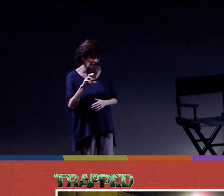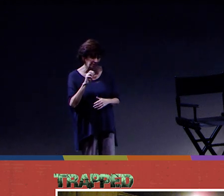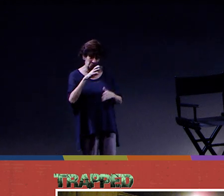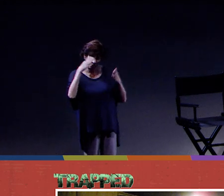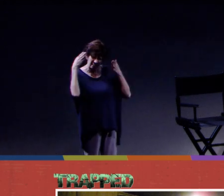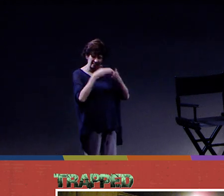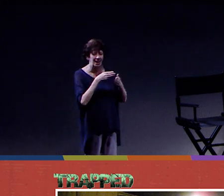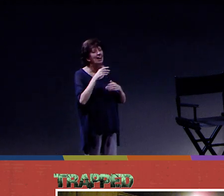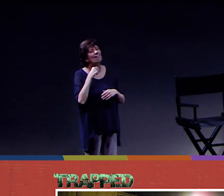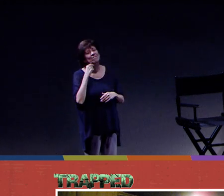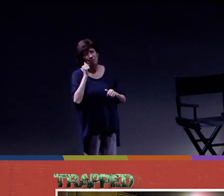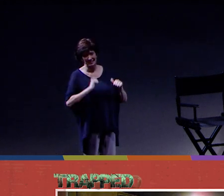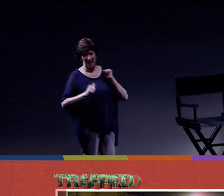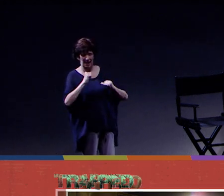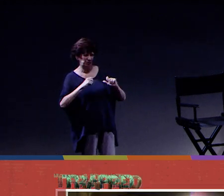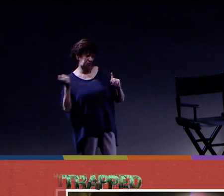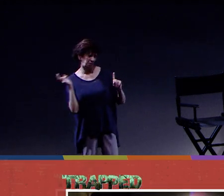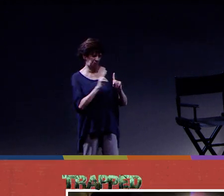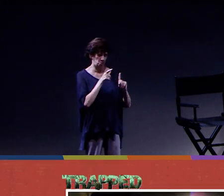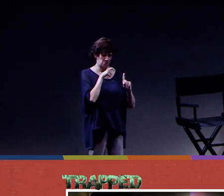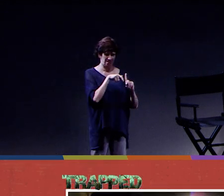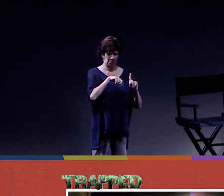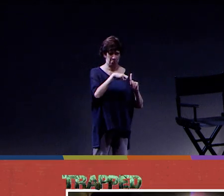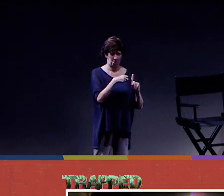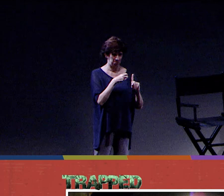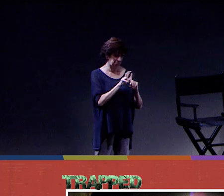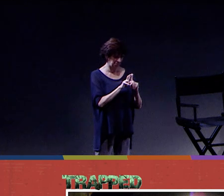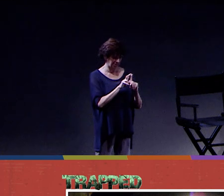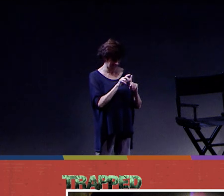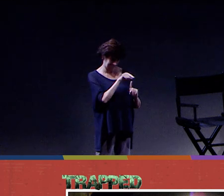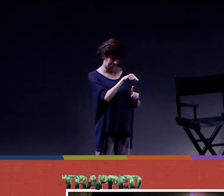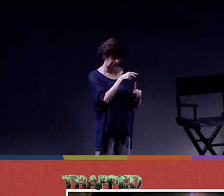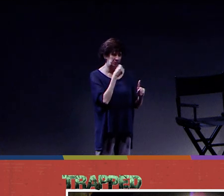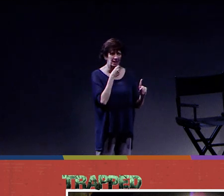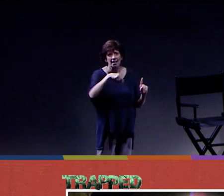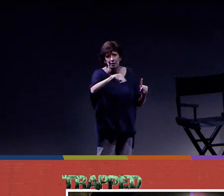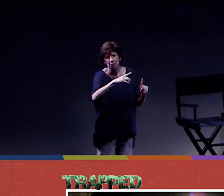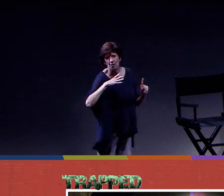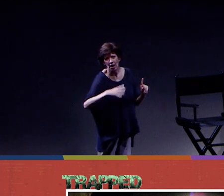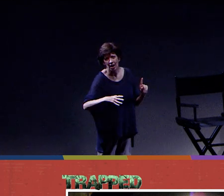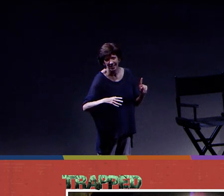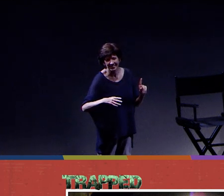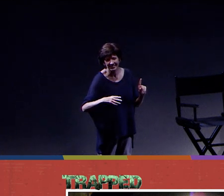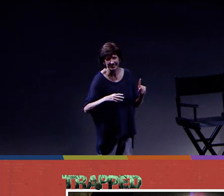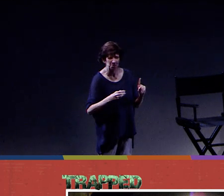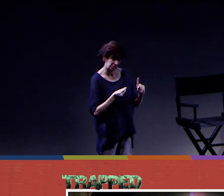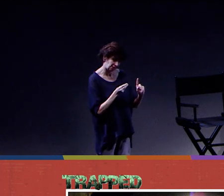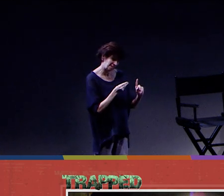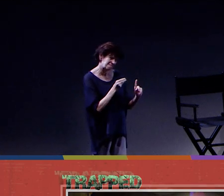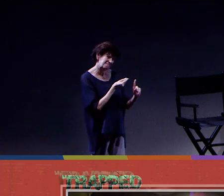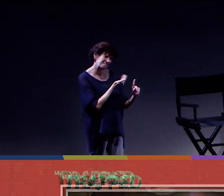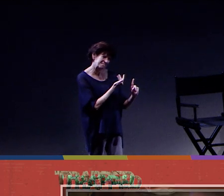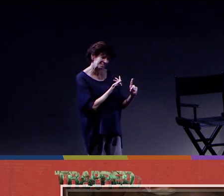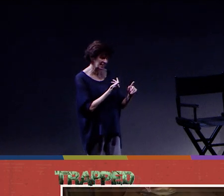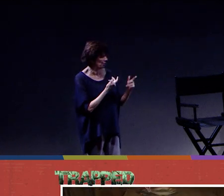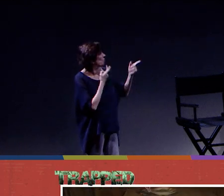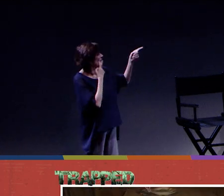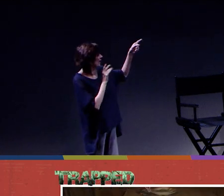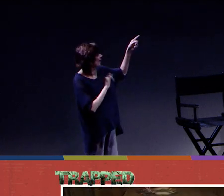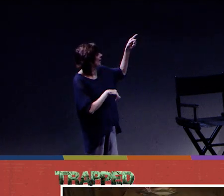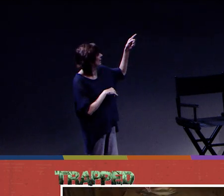in on the one person who was having the problem and make them eat it. Everybody else was fine. So they're trying to get her to eat that there. Oh, there they are.